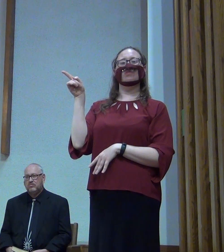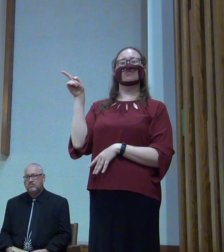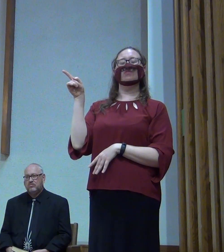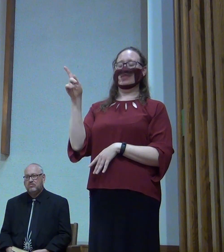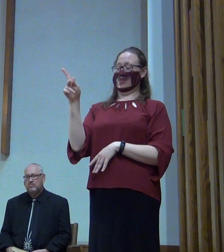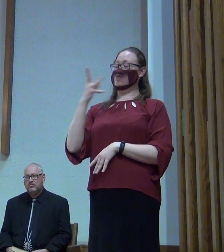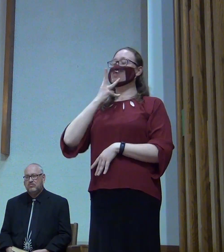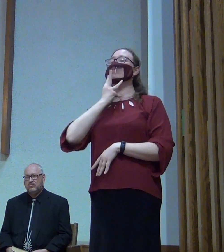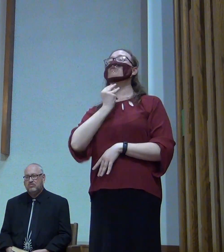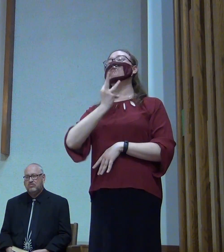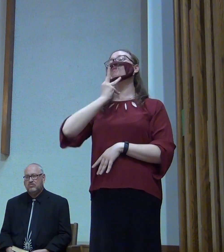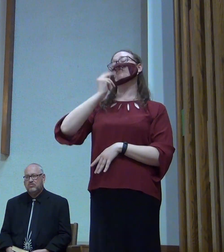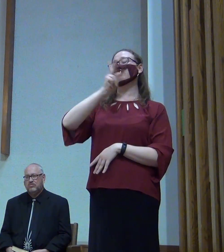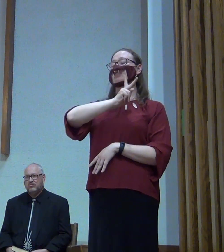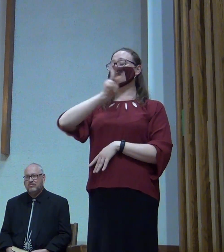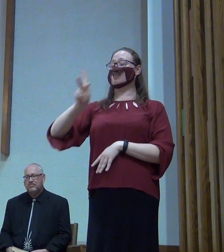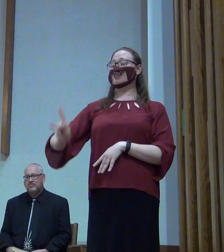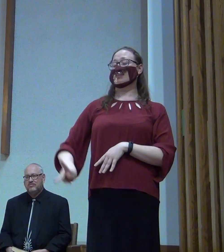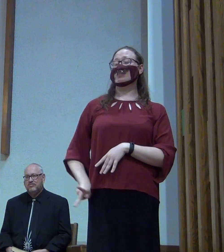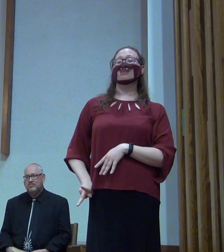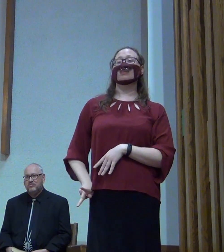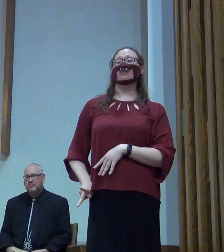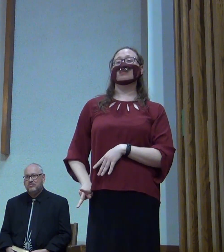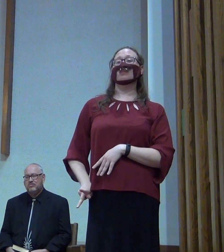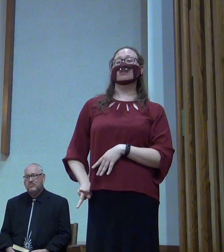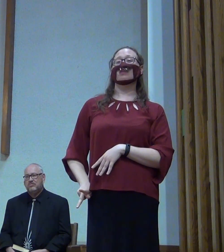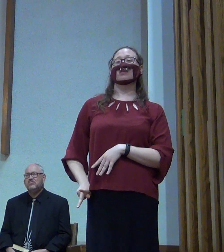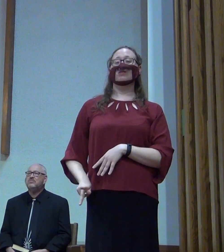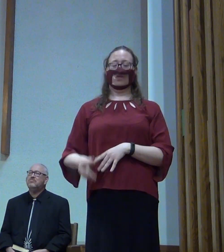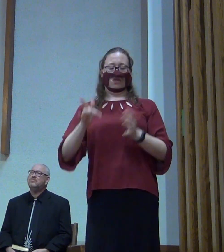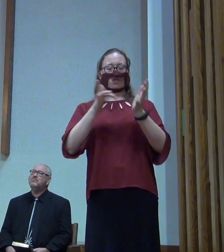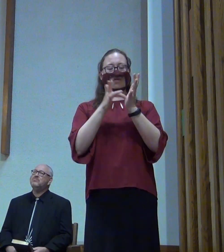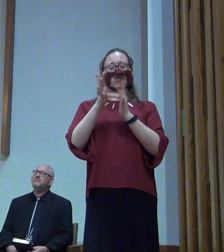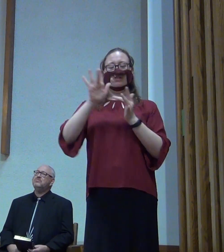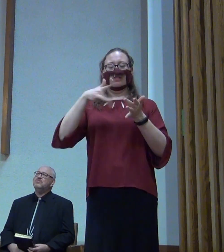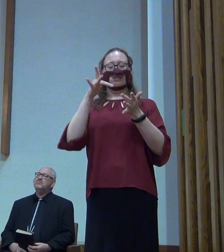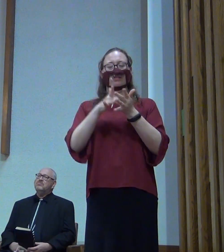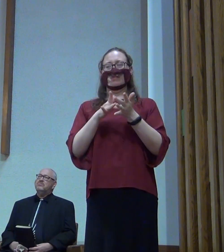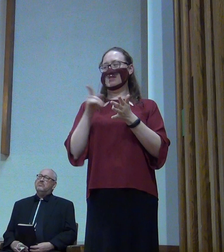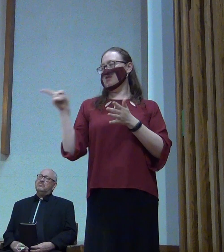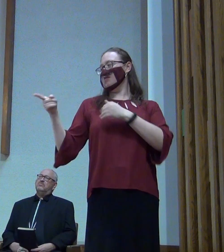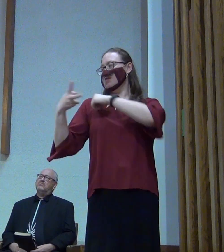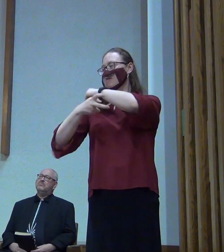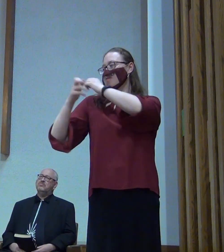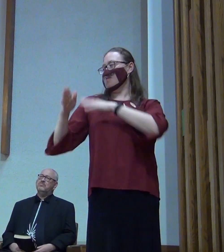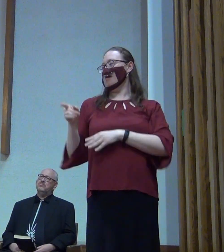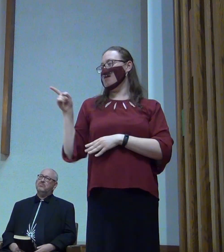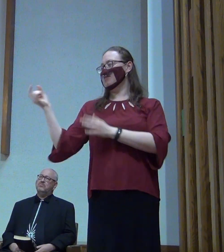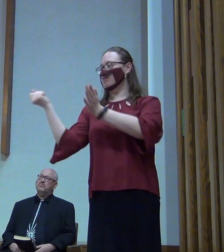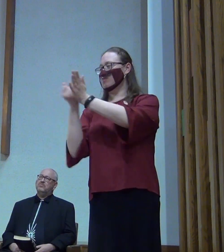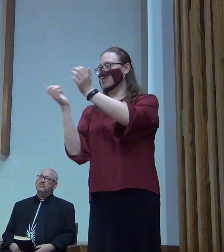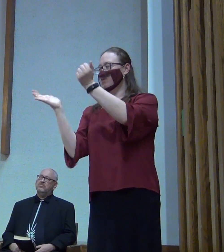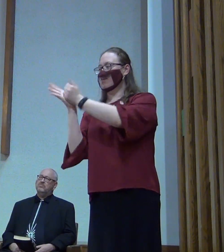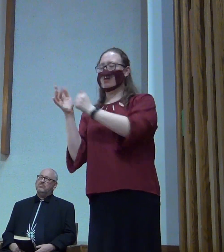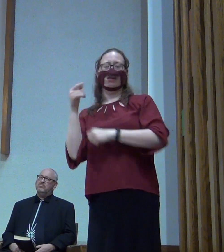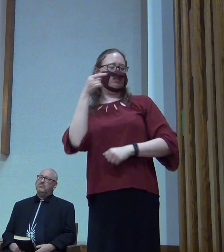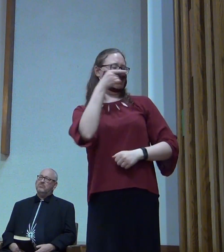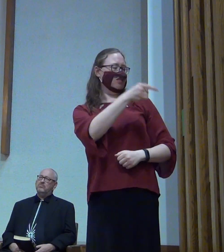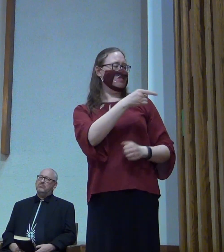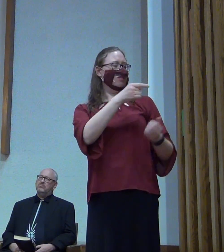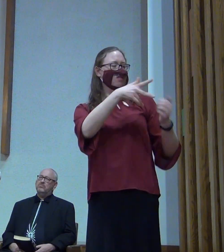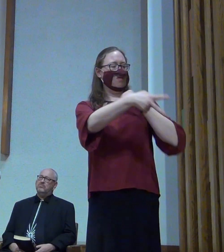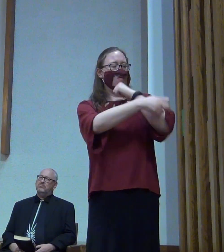the King of the Jews." Two robbers were crucified with him, one on his right and one on his